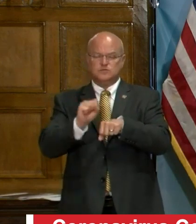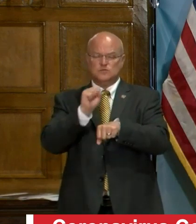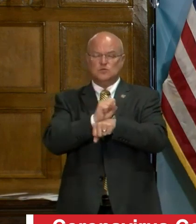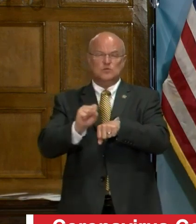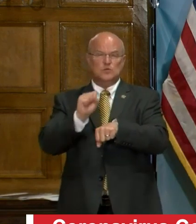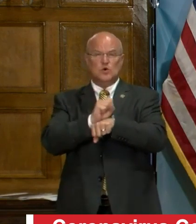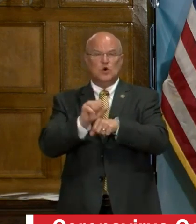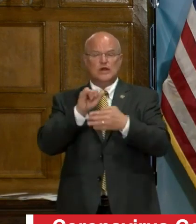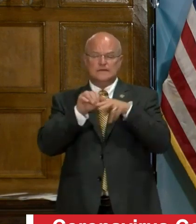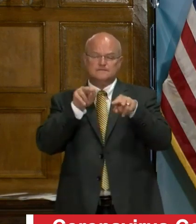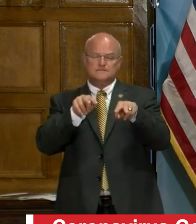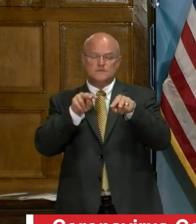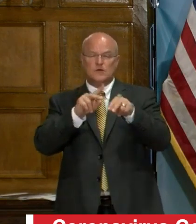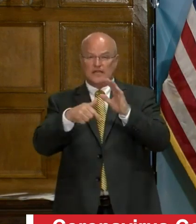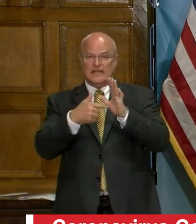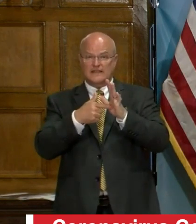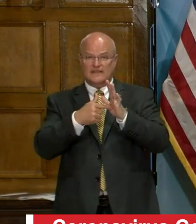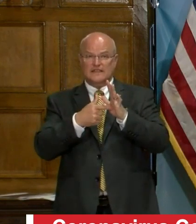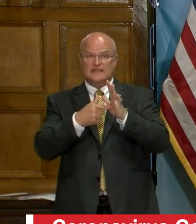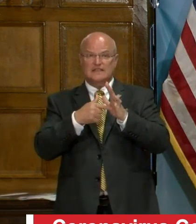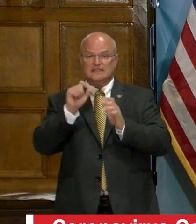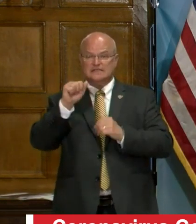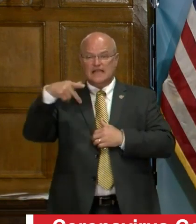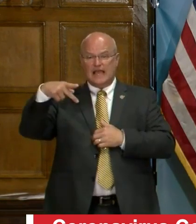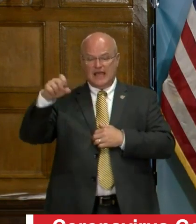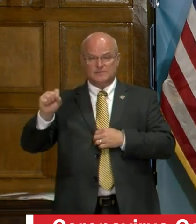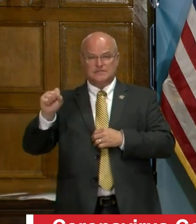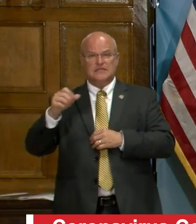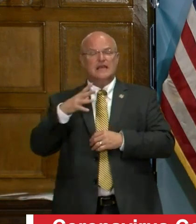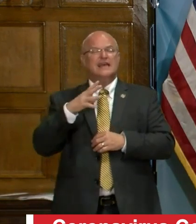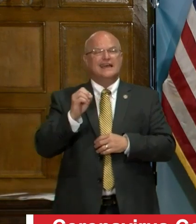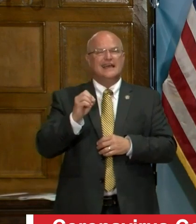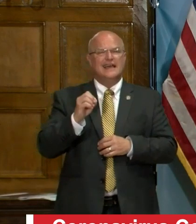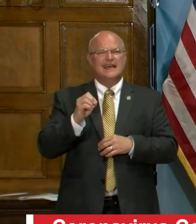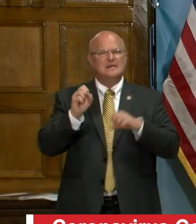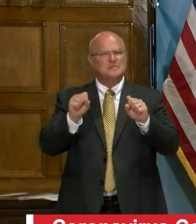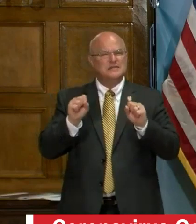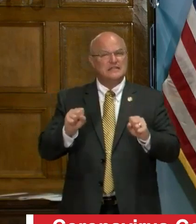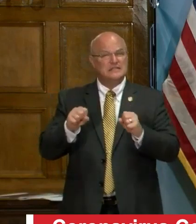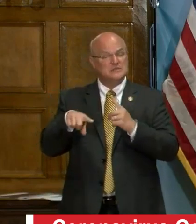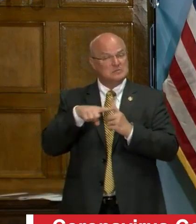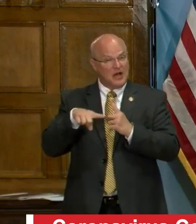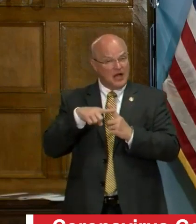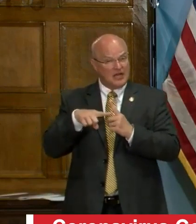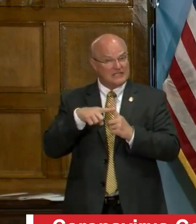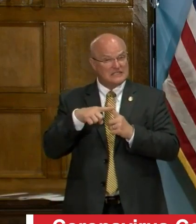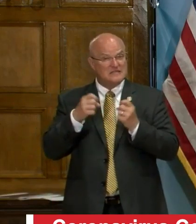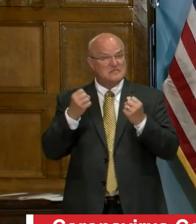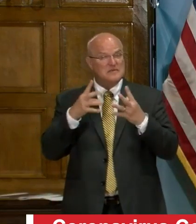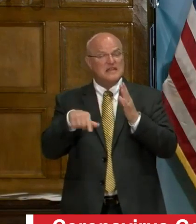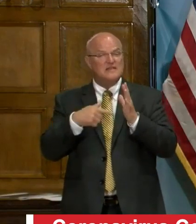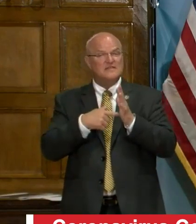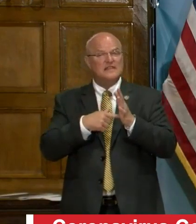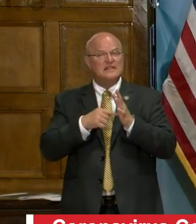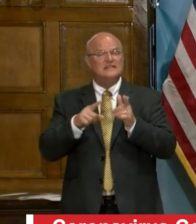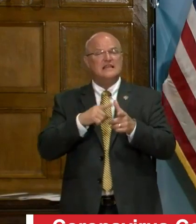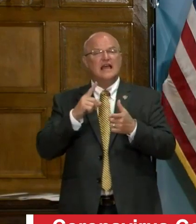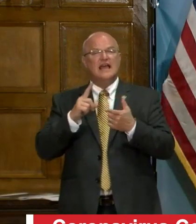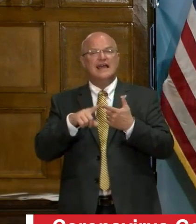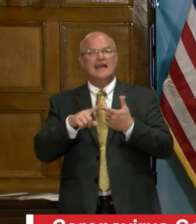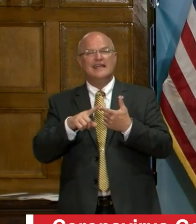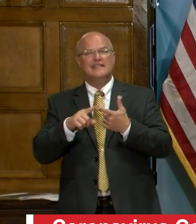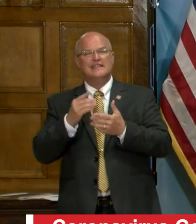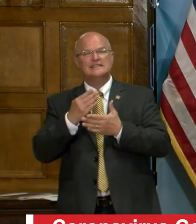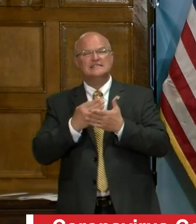group that is looking at these. There's potential positives to many of these, and then there